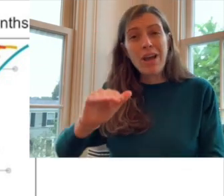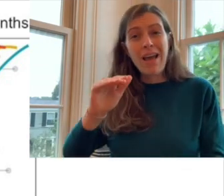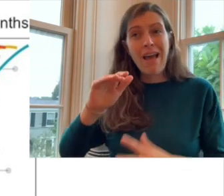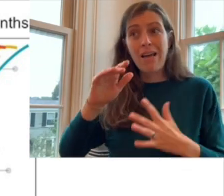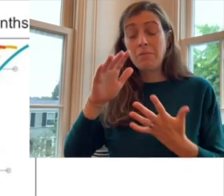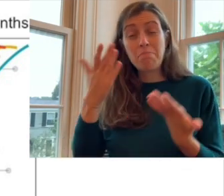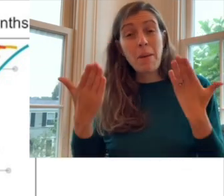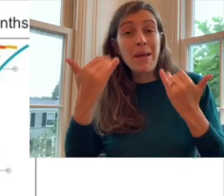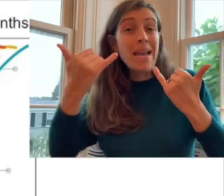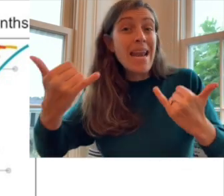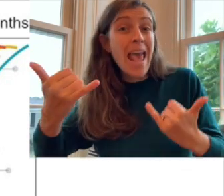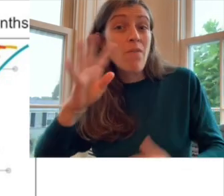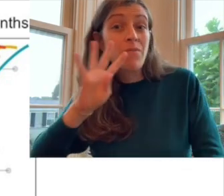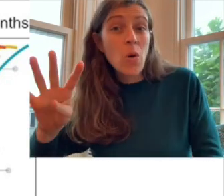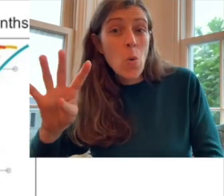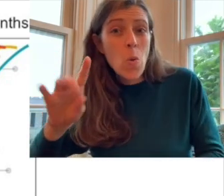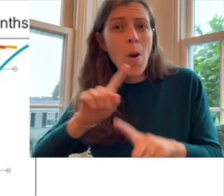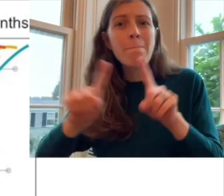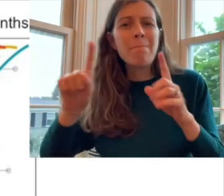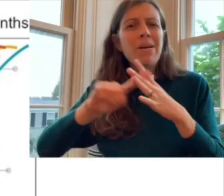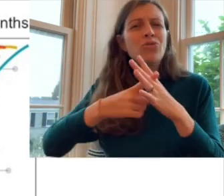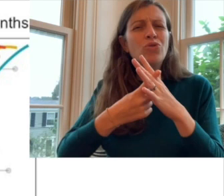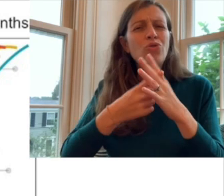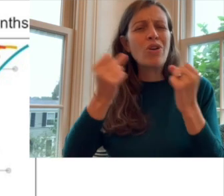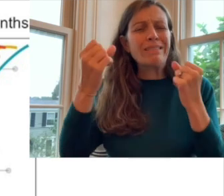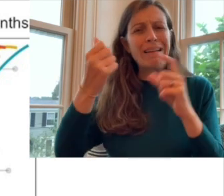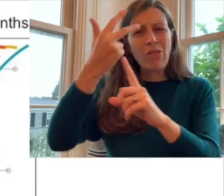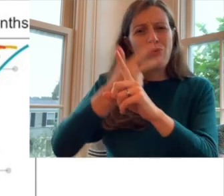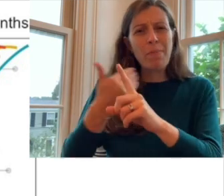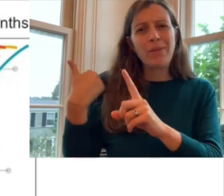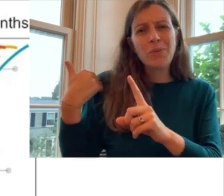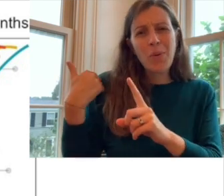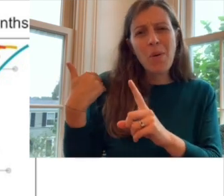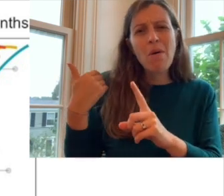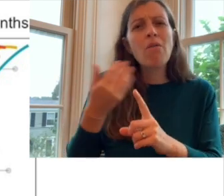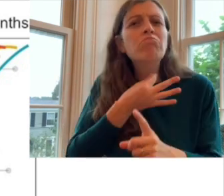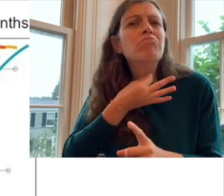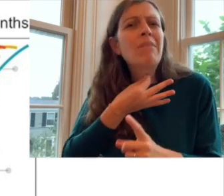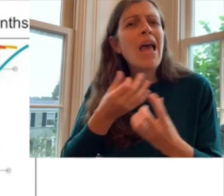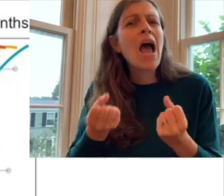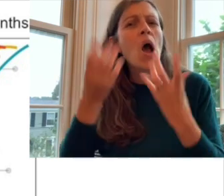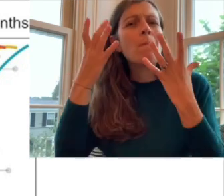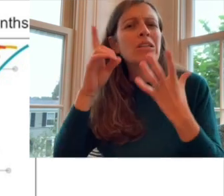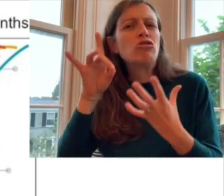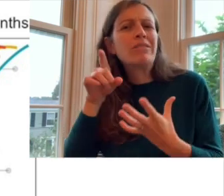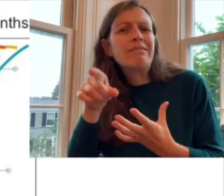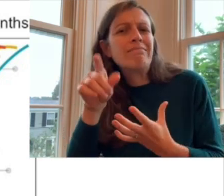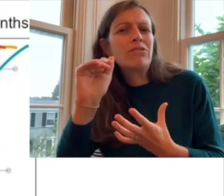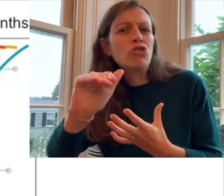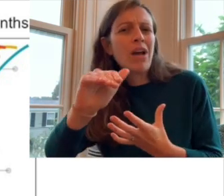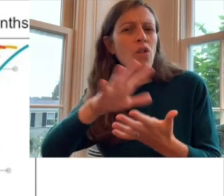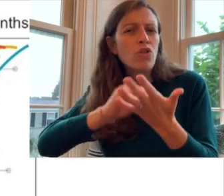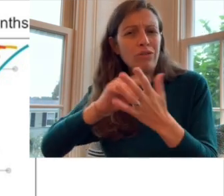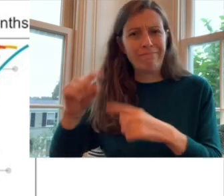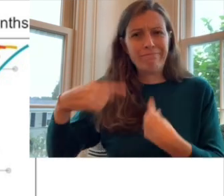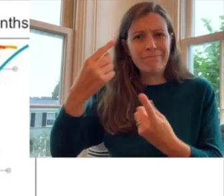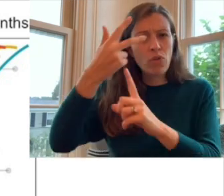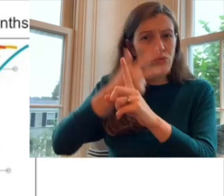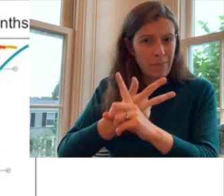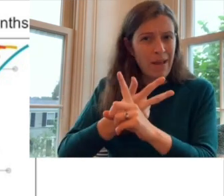able to see if a child, for example, is 4 but only started signing a couple of months ago. We want to know not only how